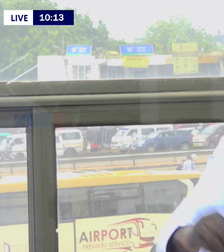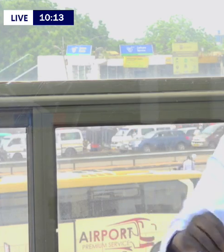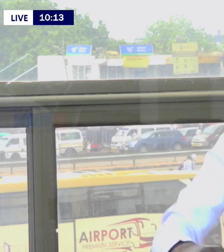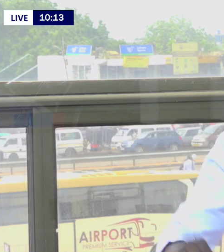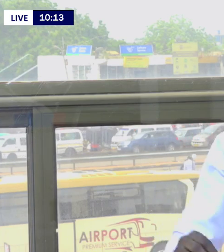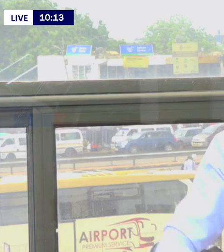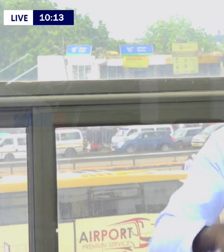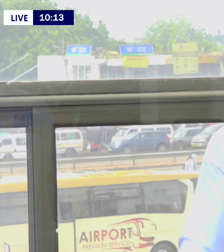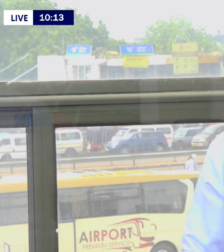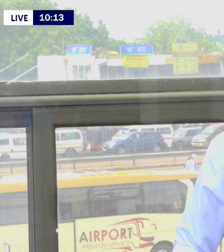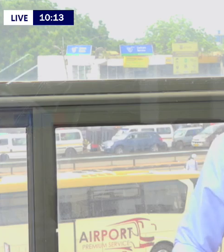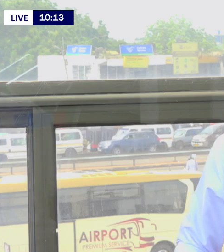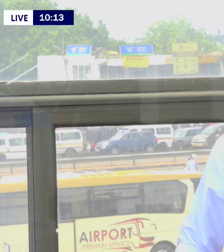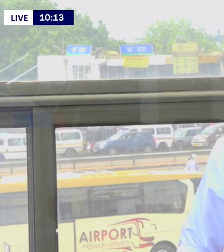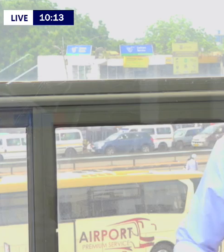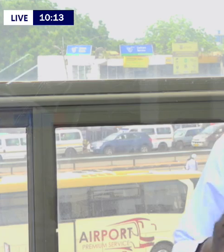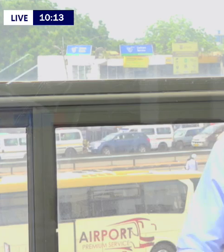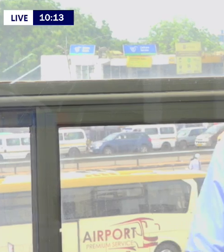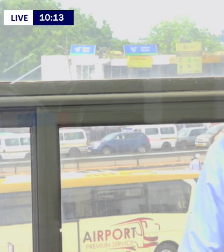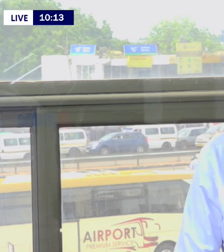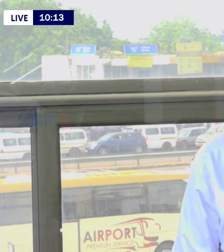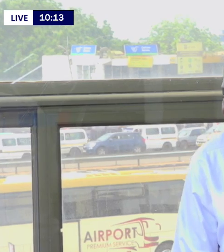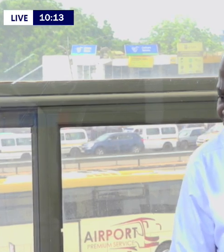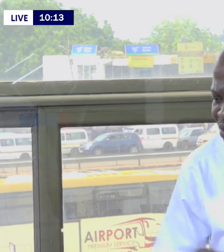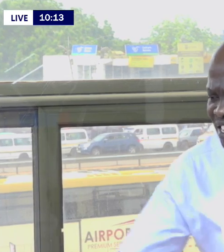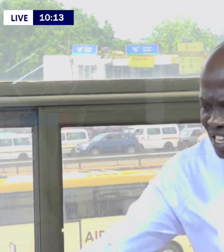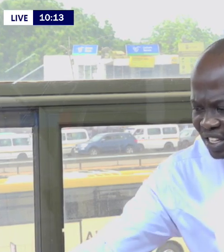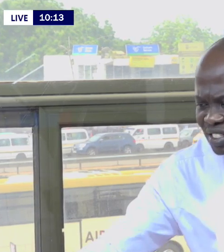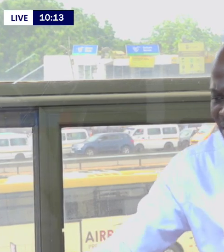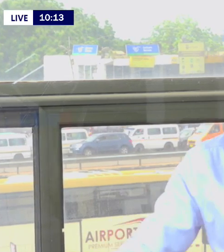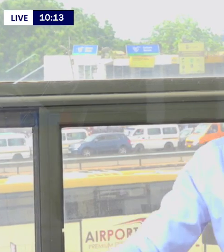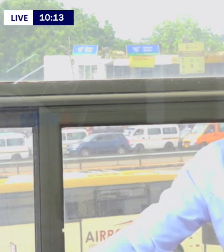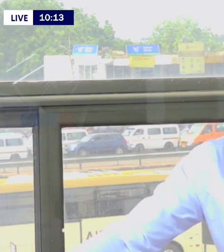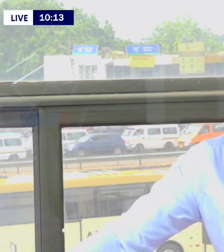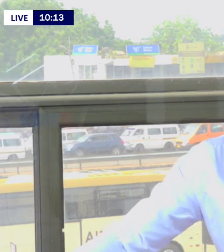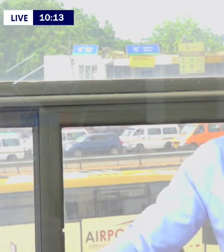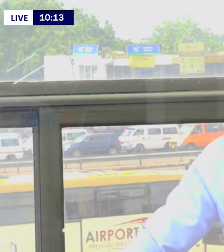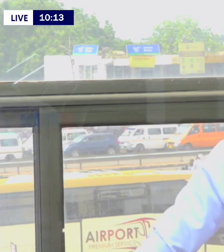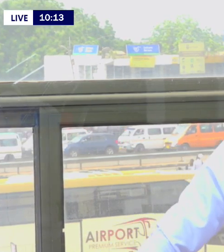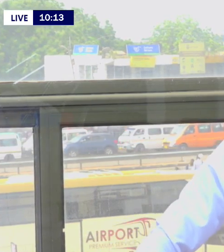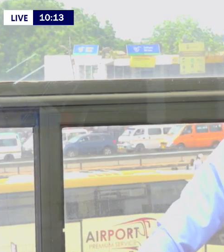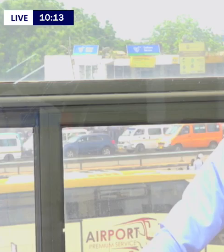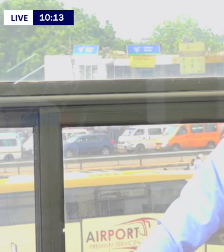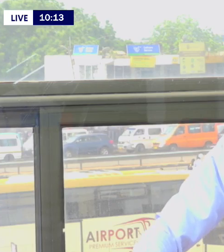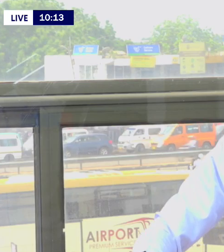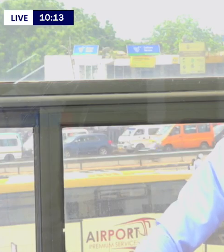kasa an kasa an kasa no ensem wo ho enfidie ni ntimi nye adwuma ye dia to